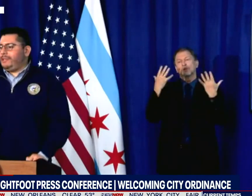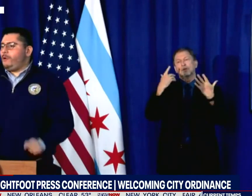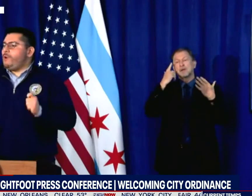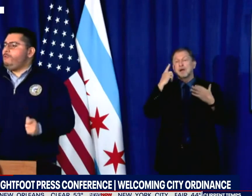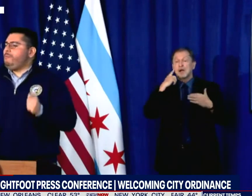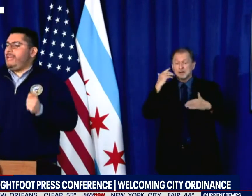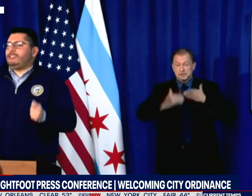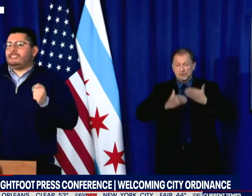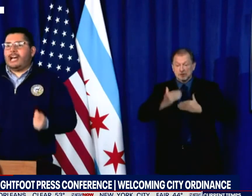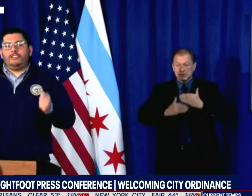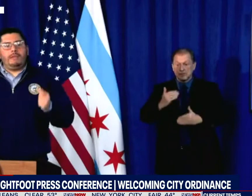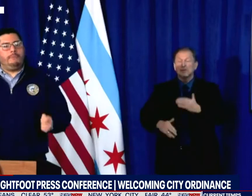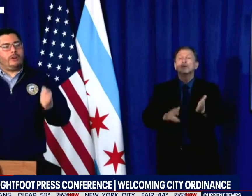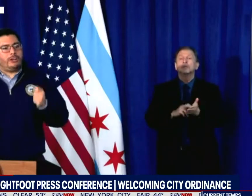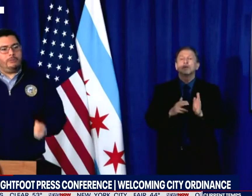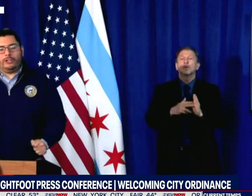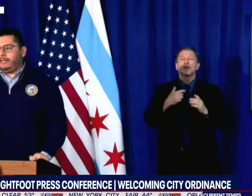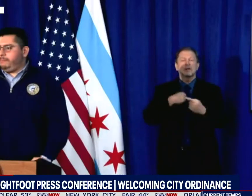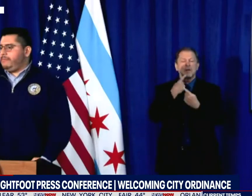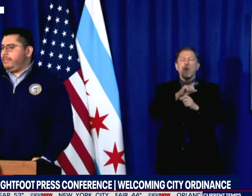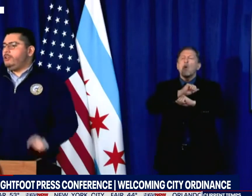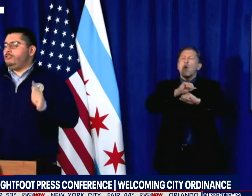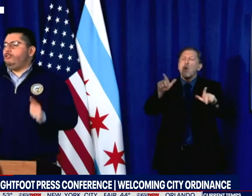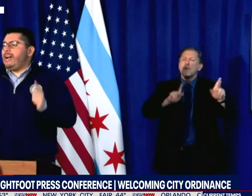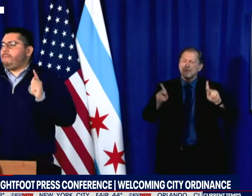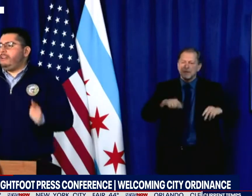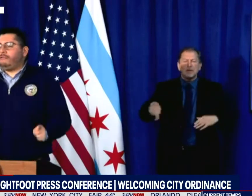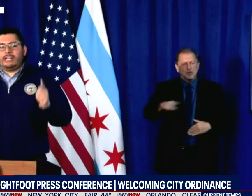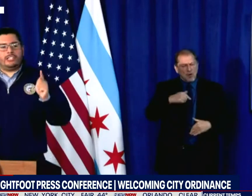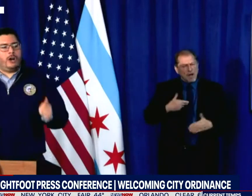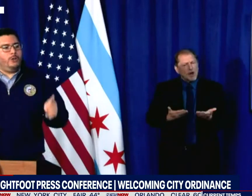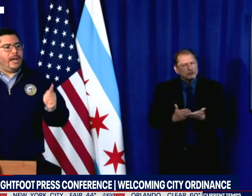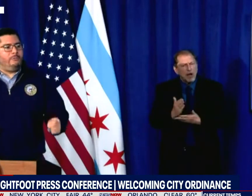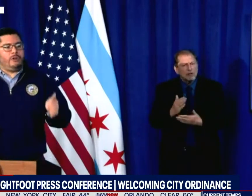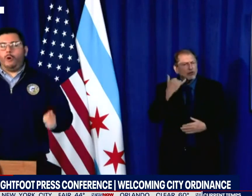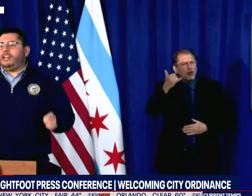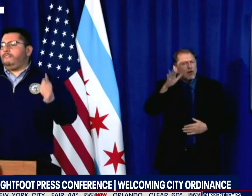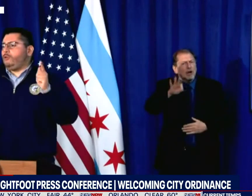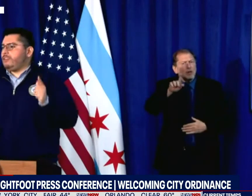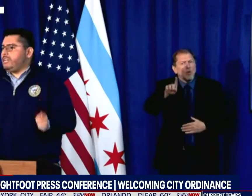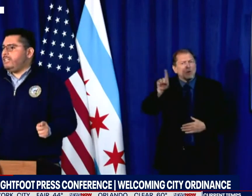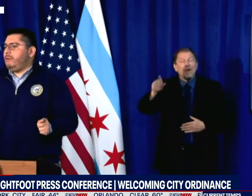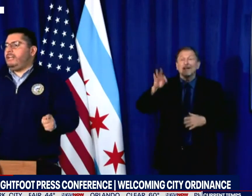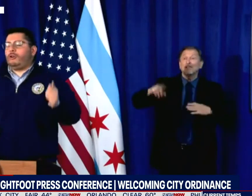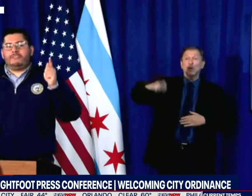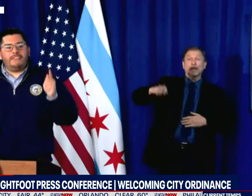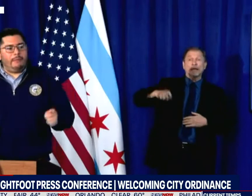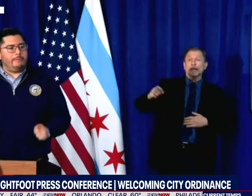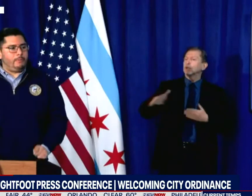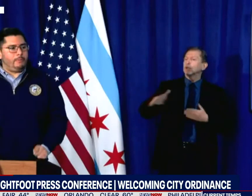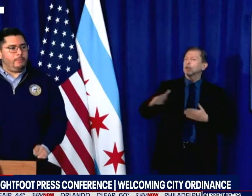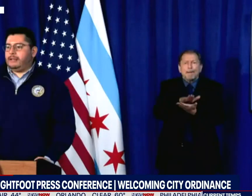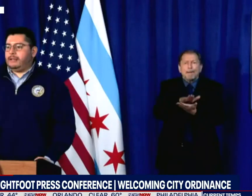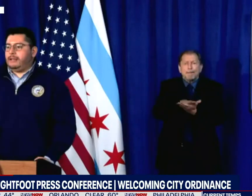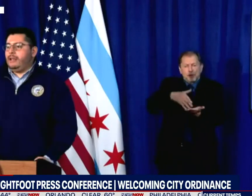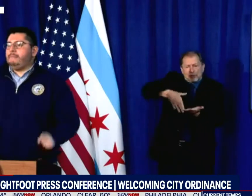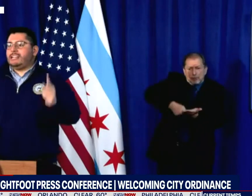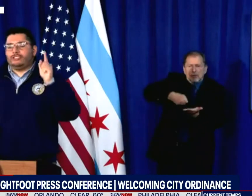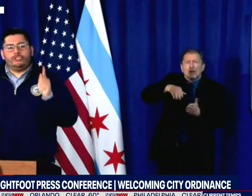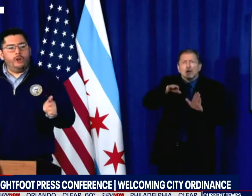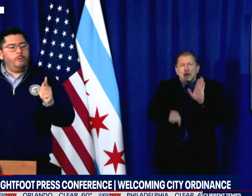forward, we will be able to tell the people in our community, do not be afraid to call 911 if you are undocumented or if a family member is